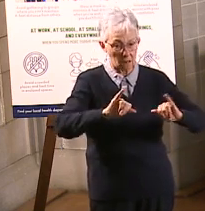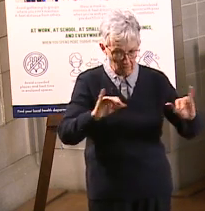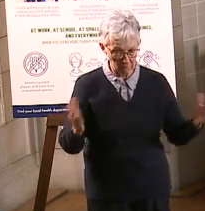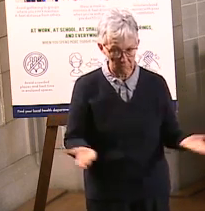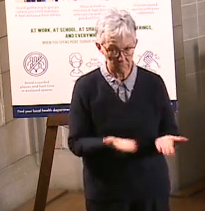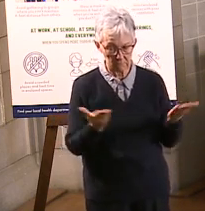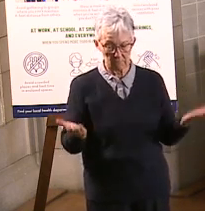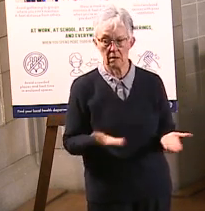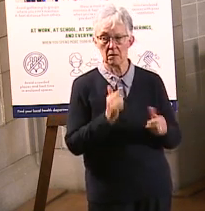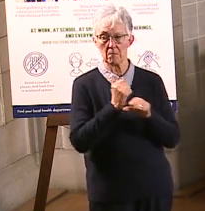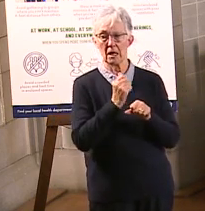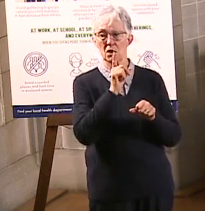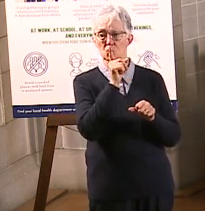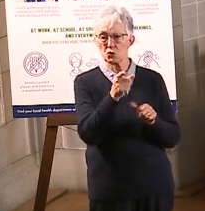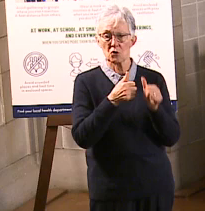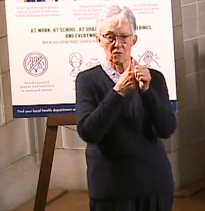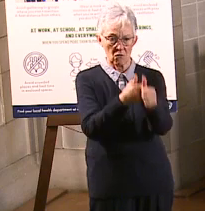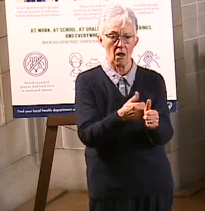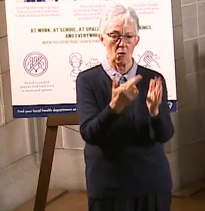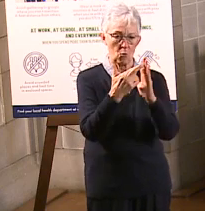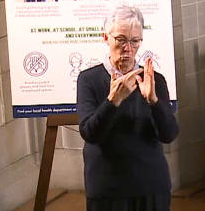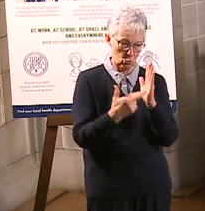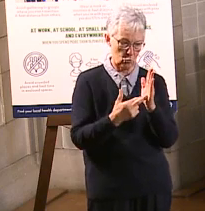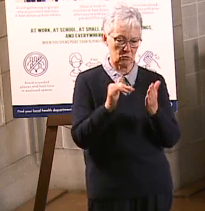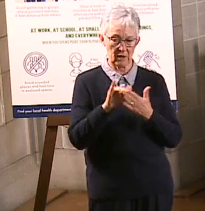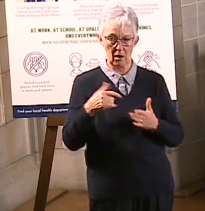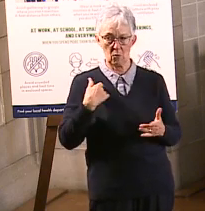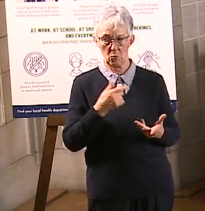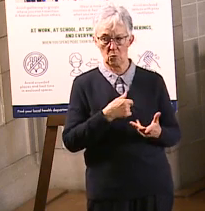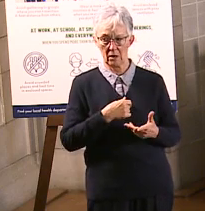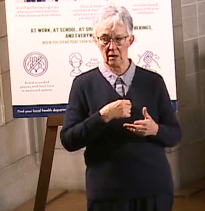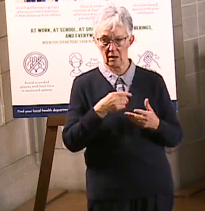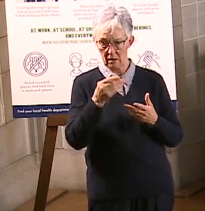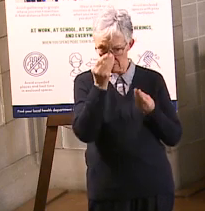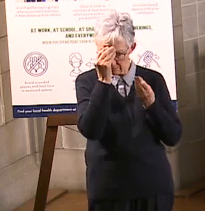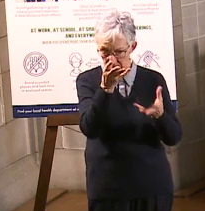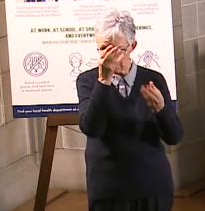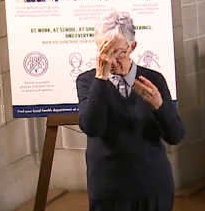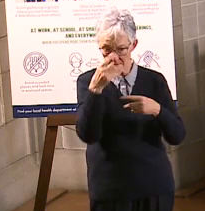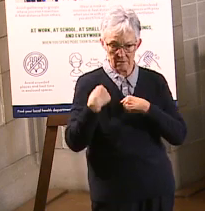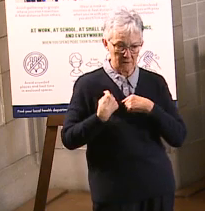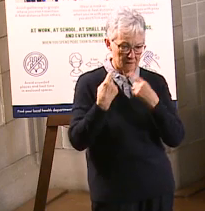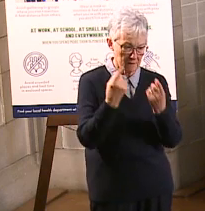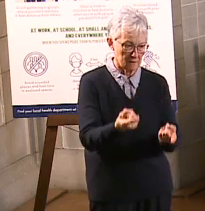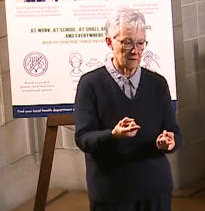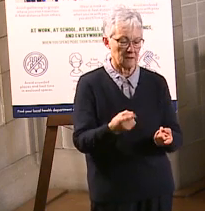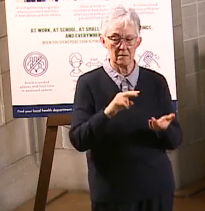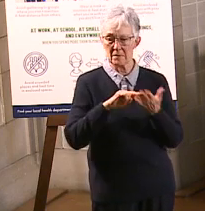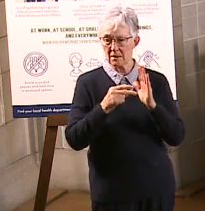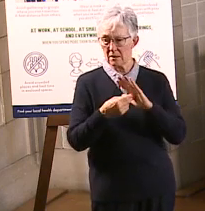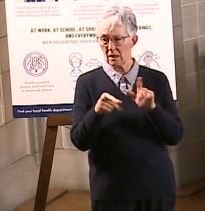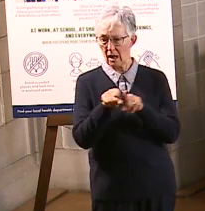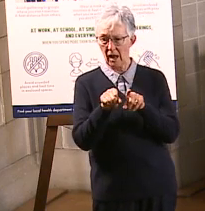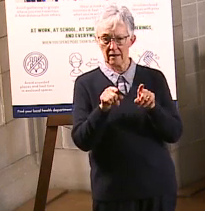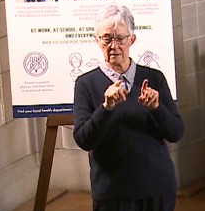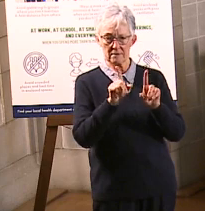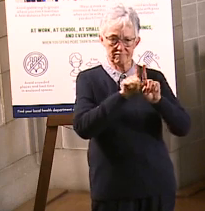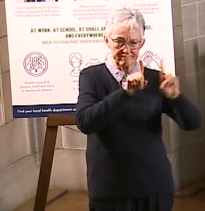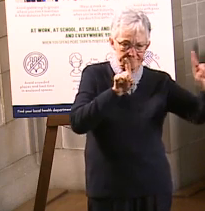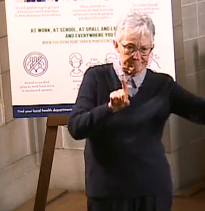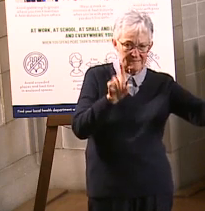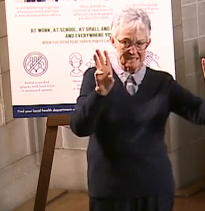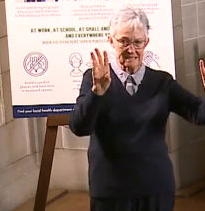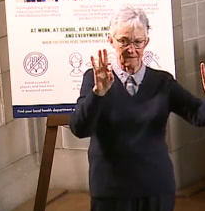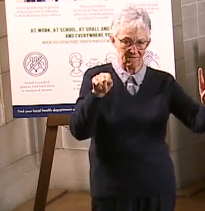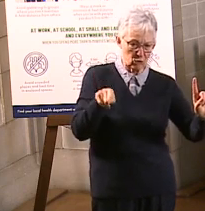out, you know, use the tools we've given everybody. Please make sure you keep your 6 foot of distance between you and other people when you're out in public. Wear a mask when you go